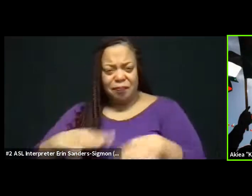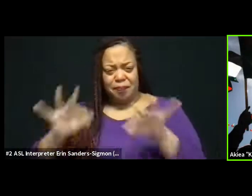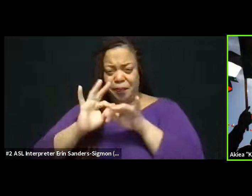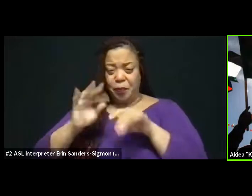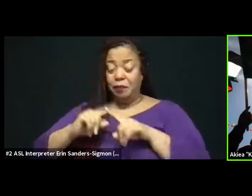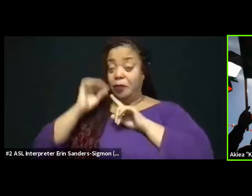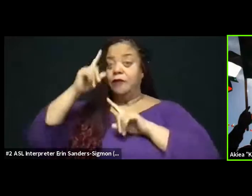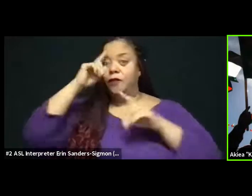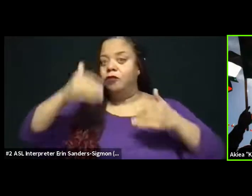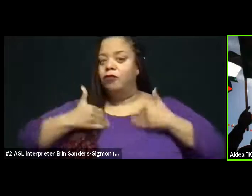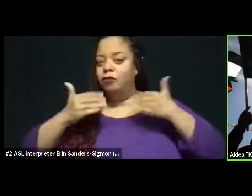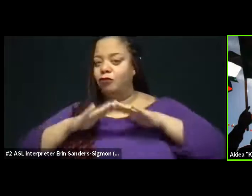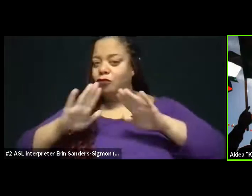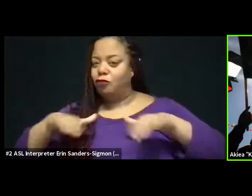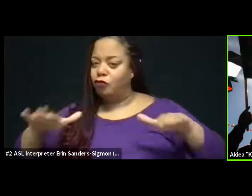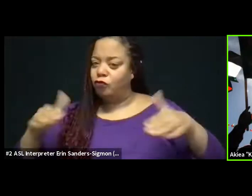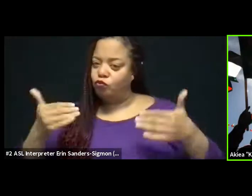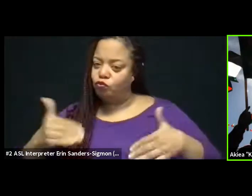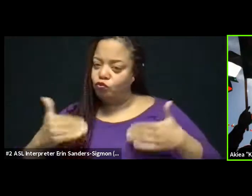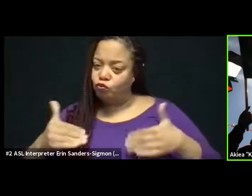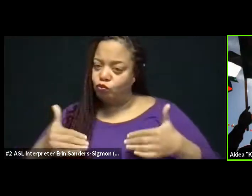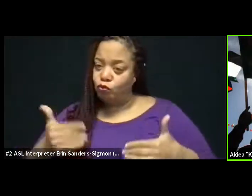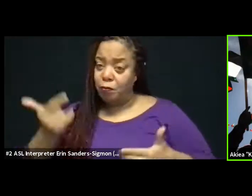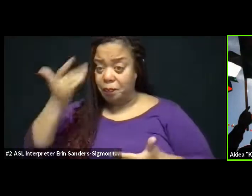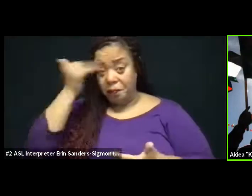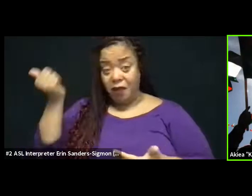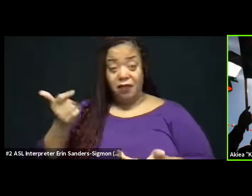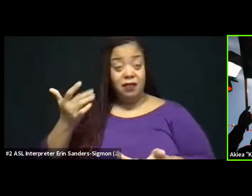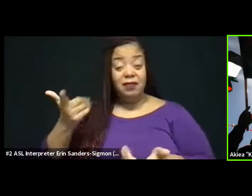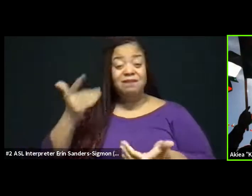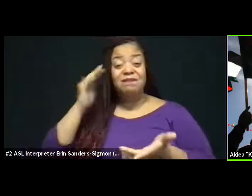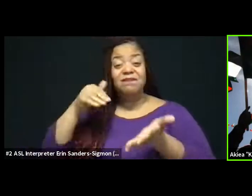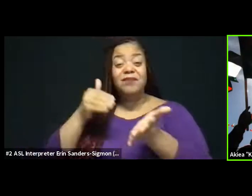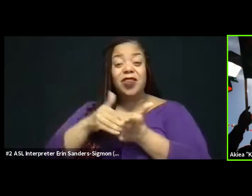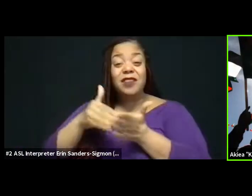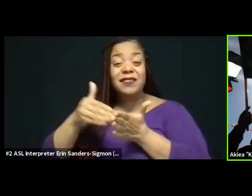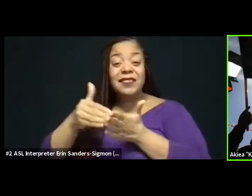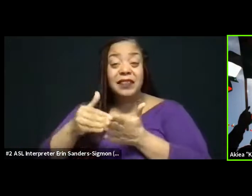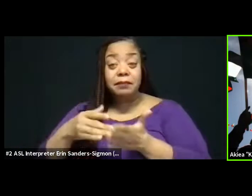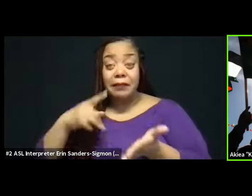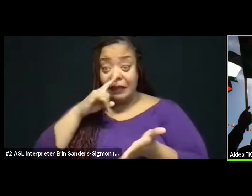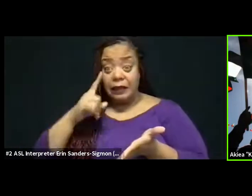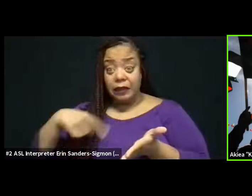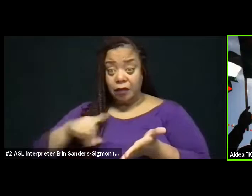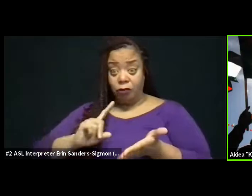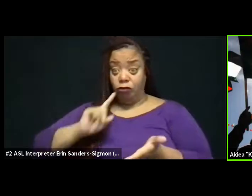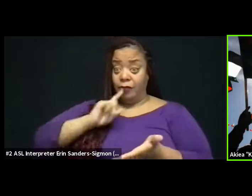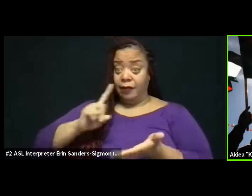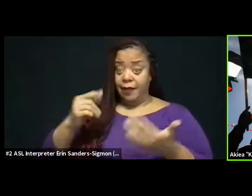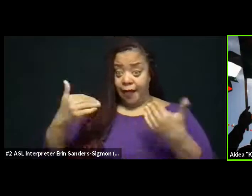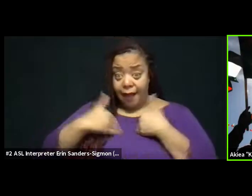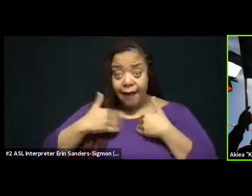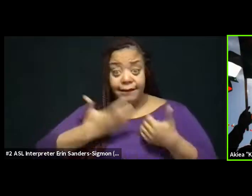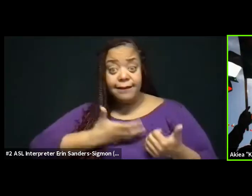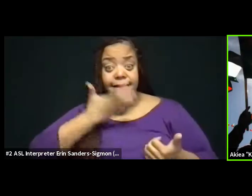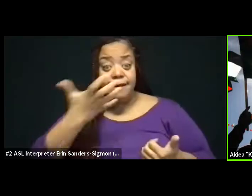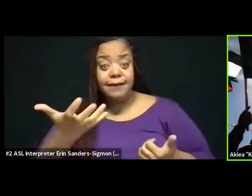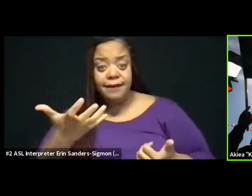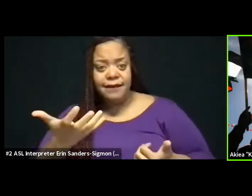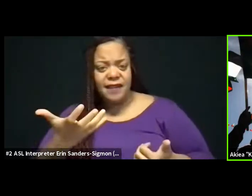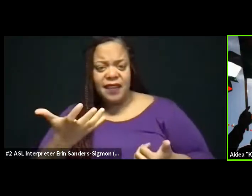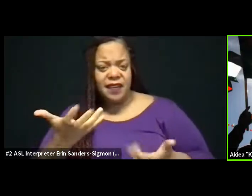because, you know, oftentimes kids don't really end up having a say in how the school day